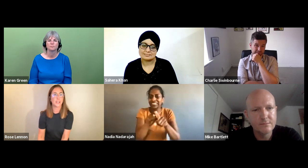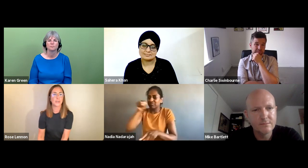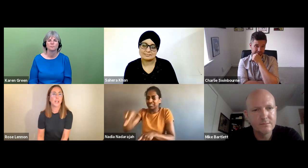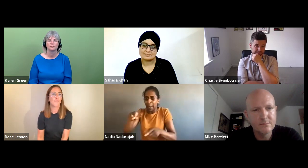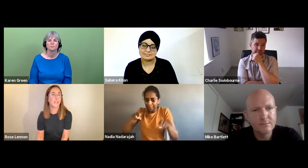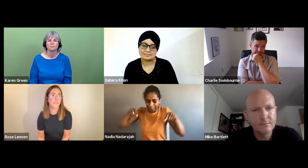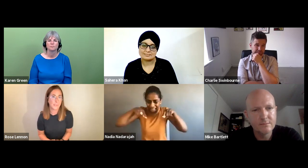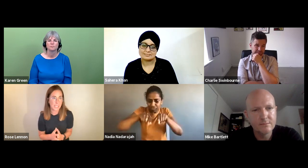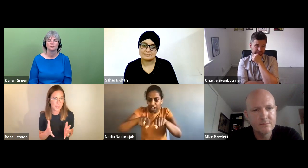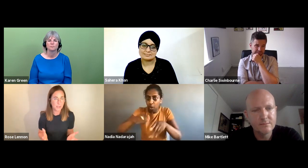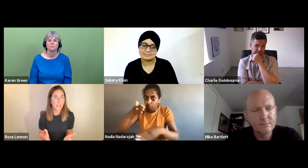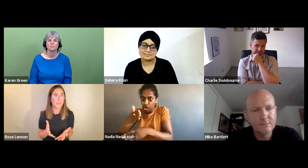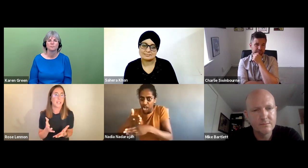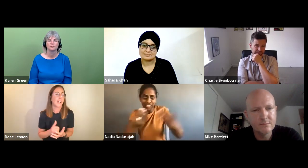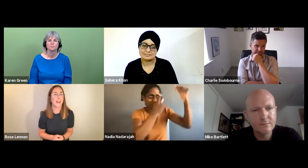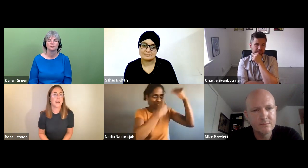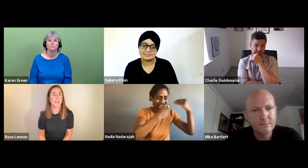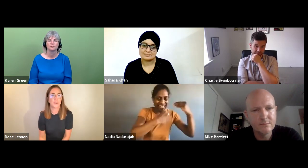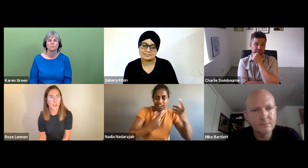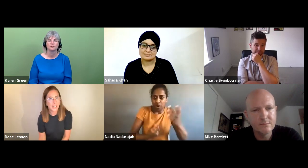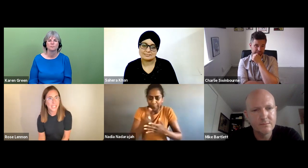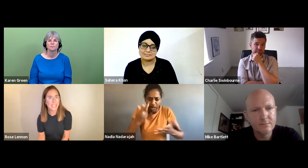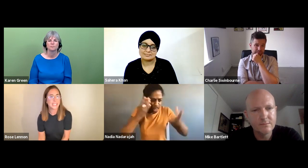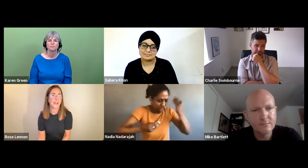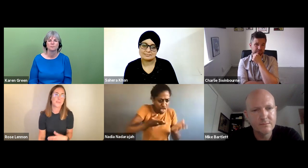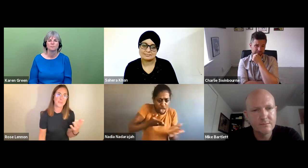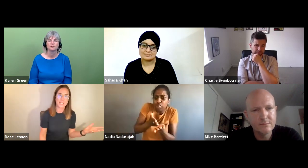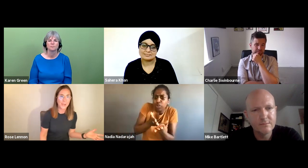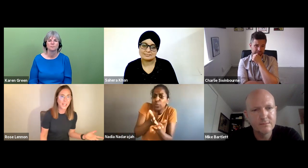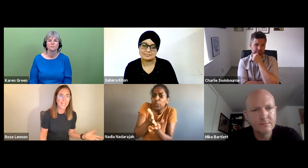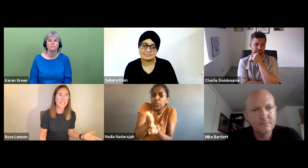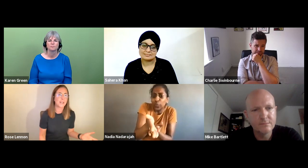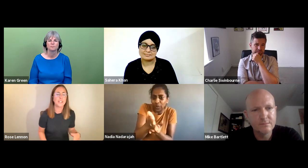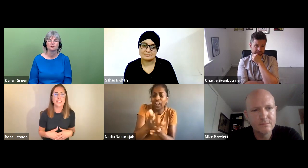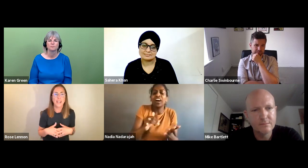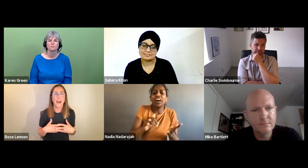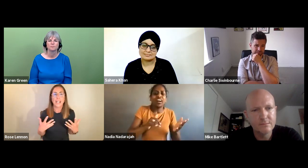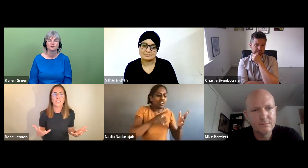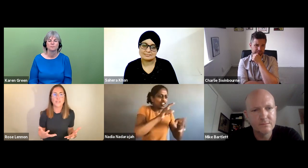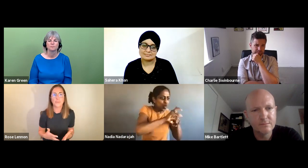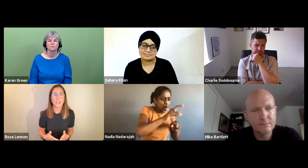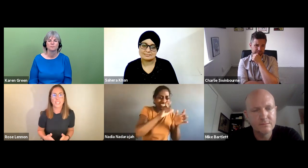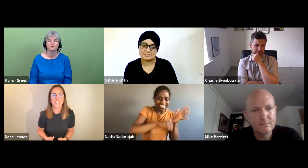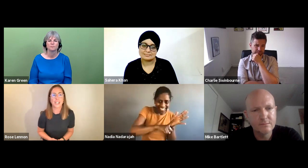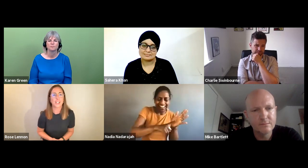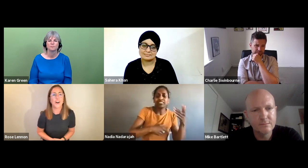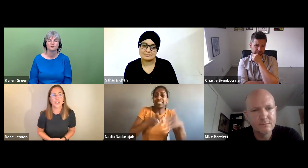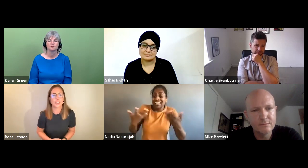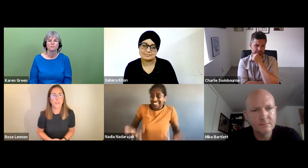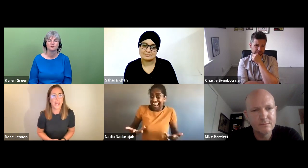to develop it into a script. I got training, you know, I was still working. So I had lots of opportunities that I got along the